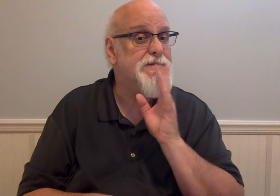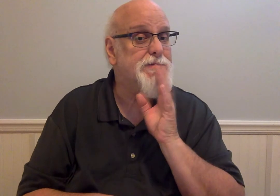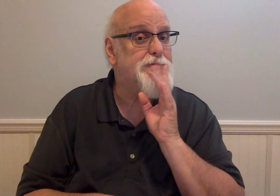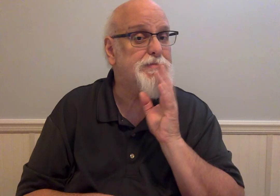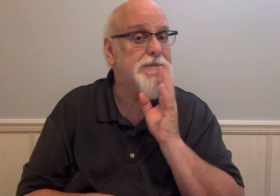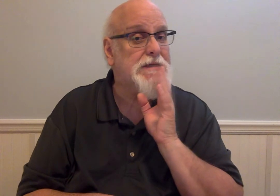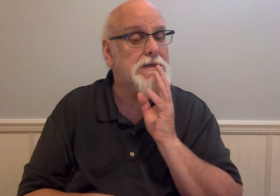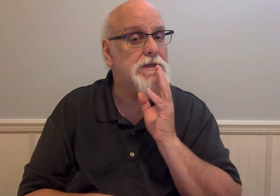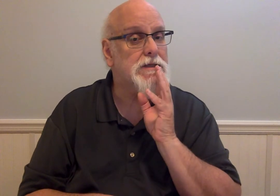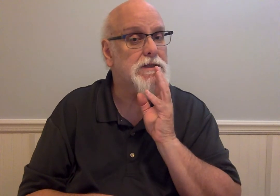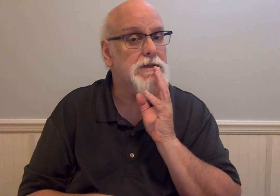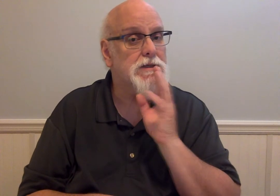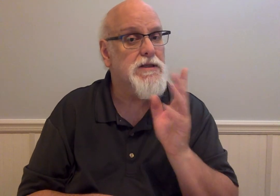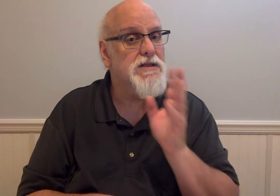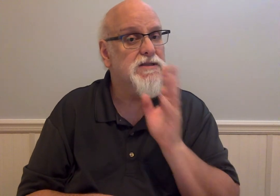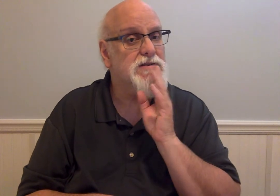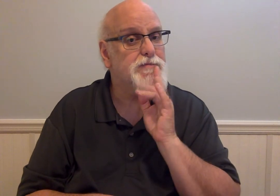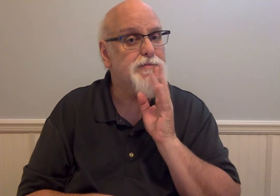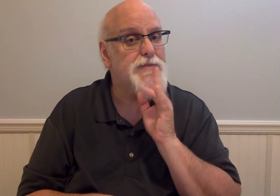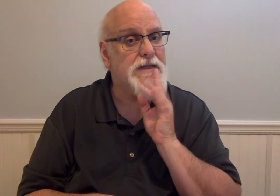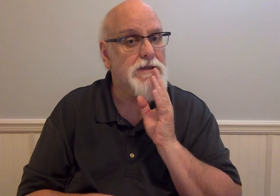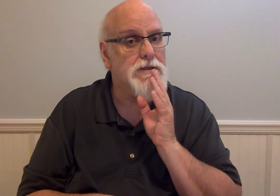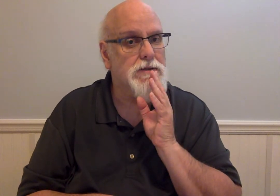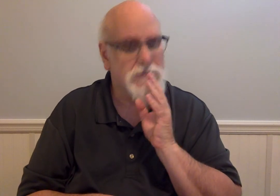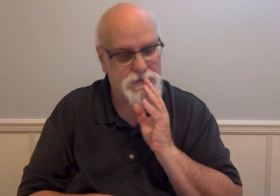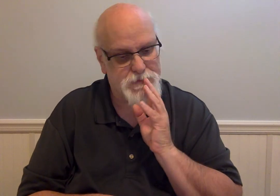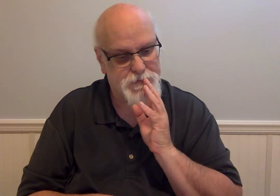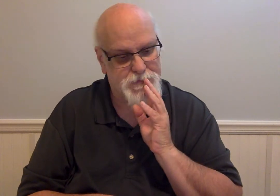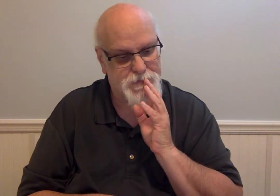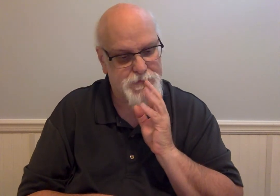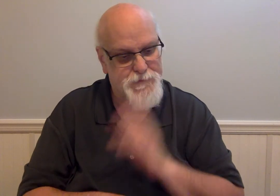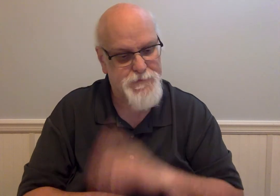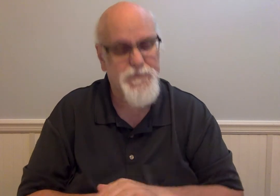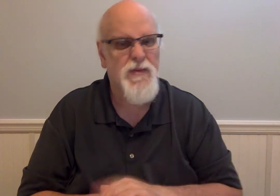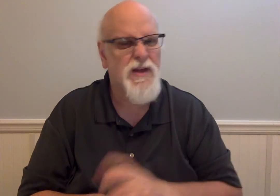To speak, so I'm speaking.